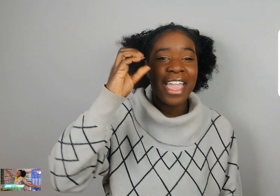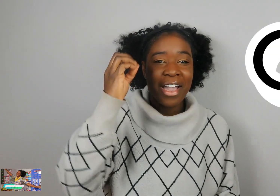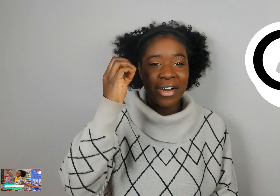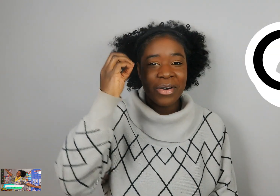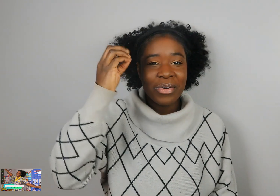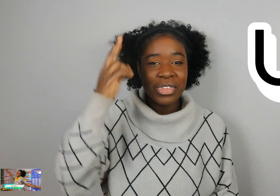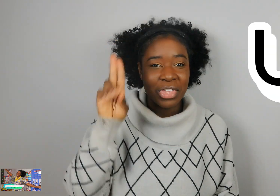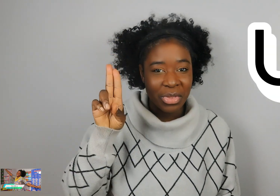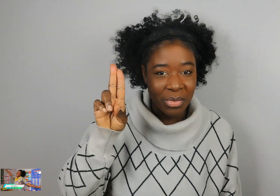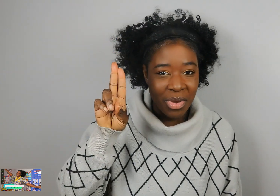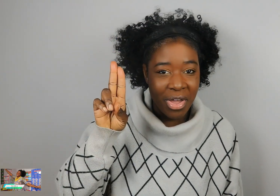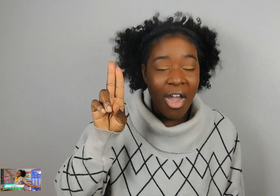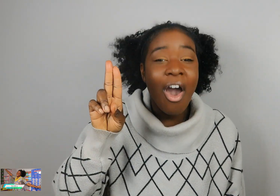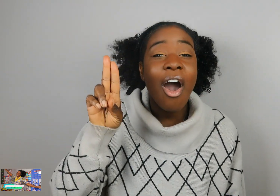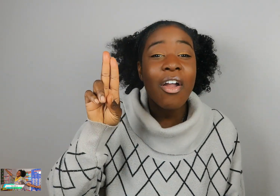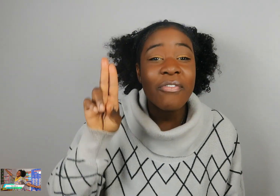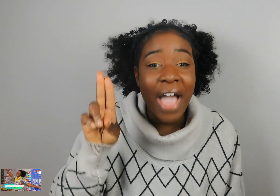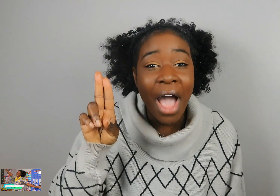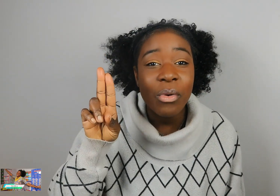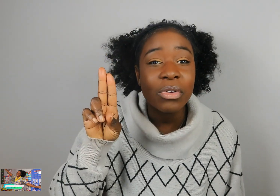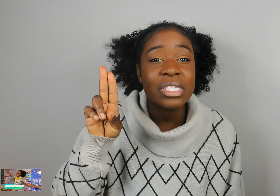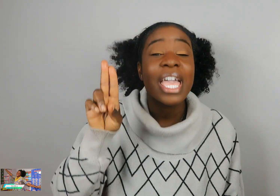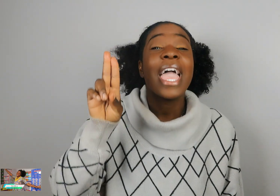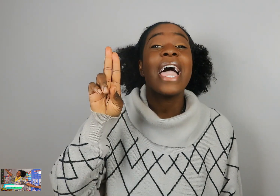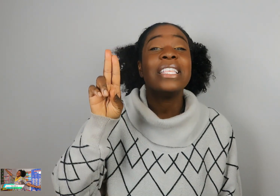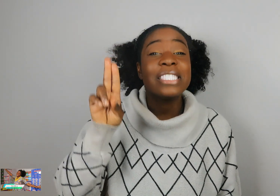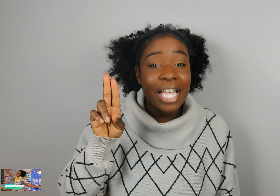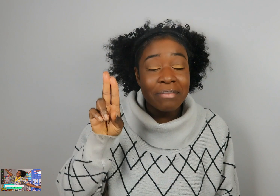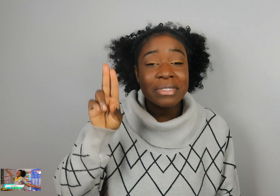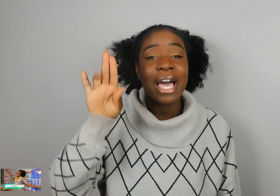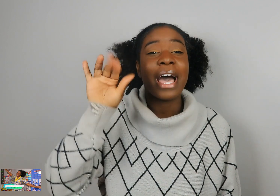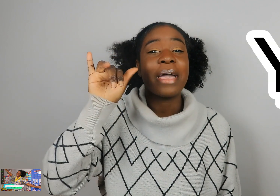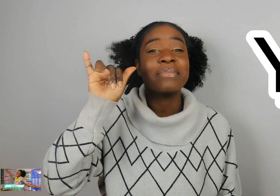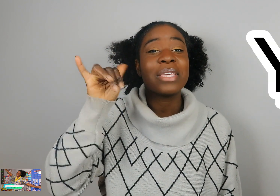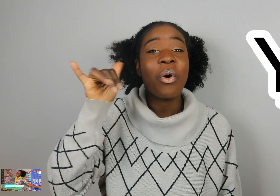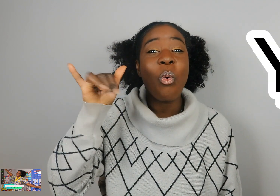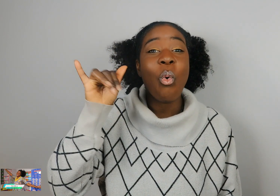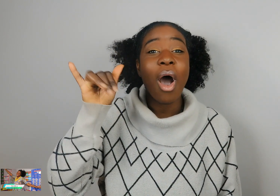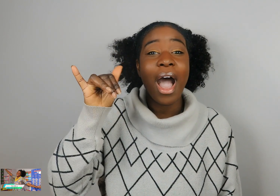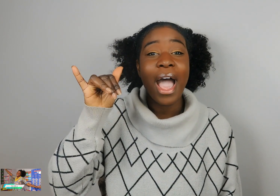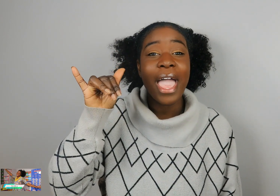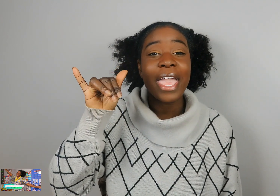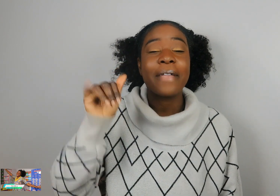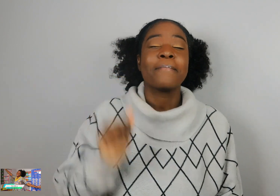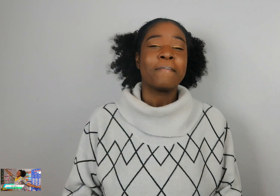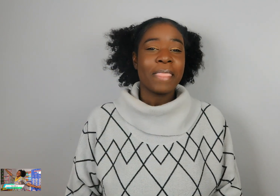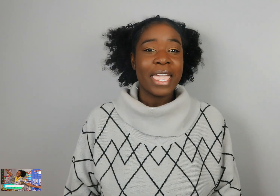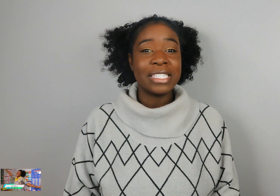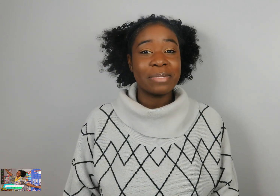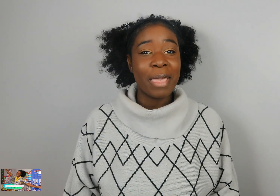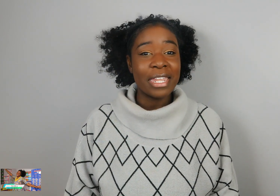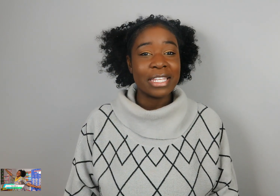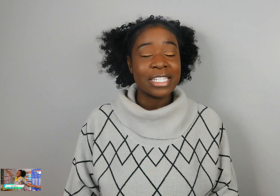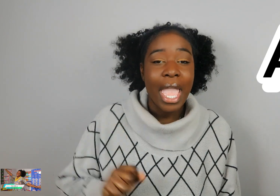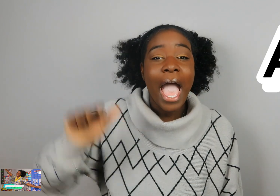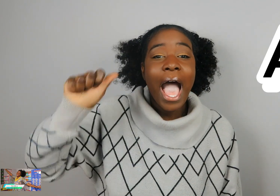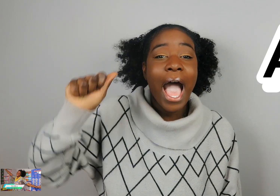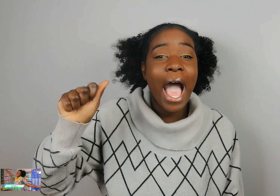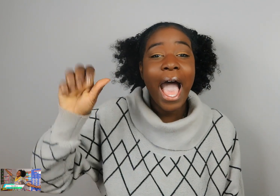O, U are vowels. And sometimes, Y. In Spanish, A,